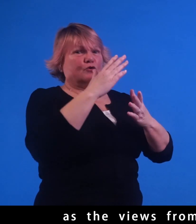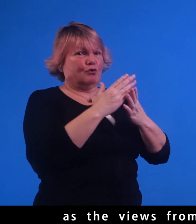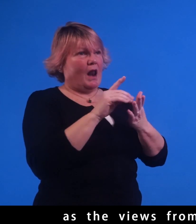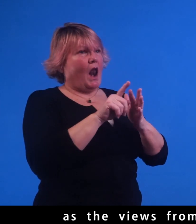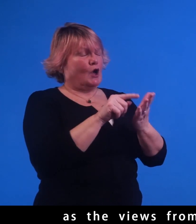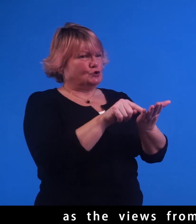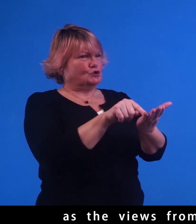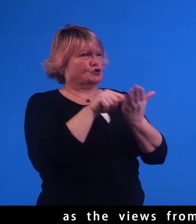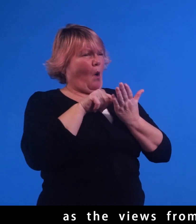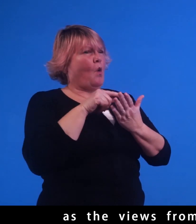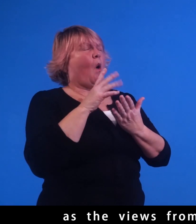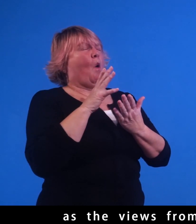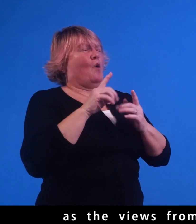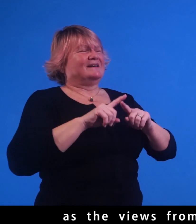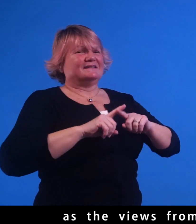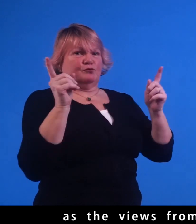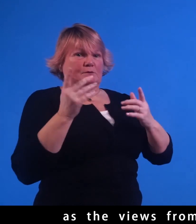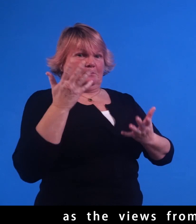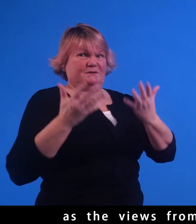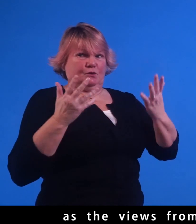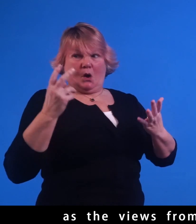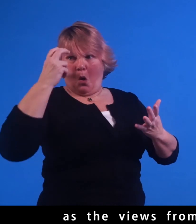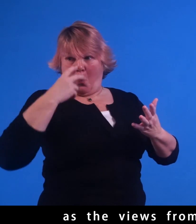showcase the difference between the old and new town.